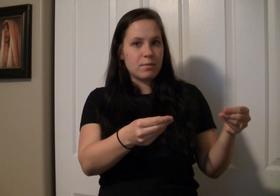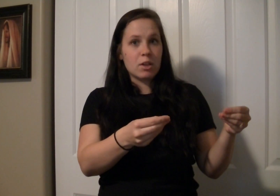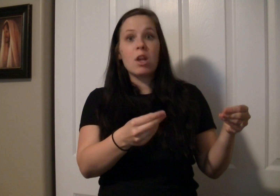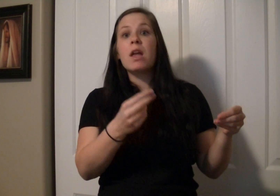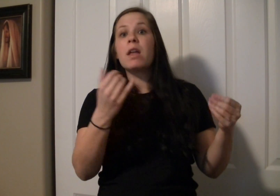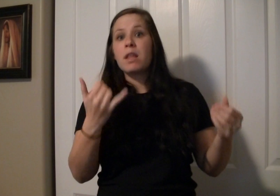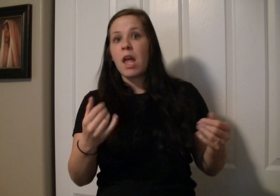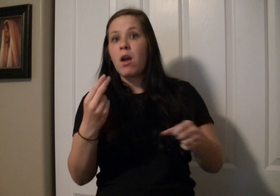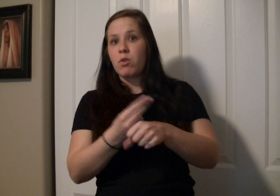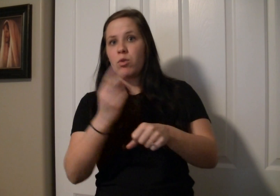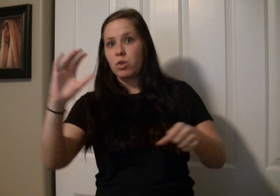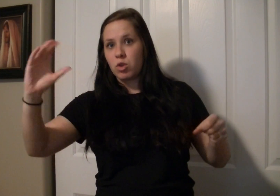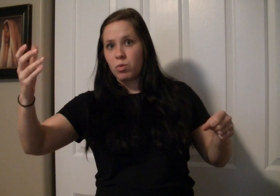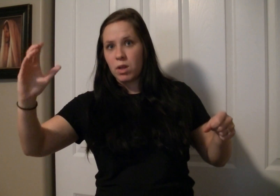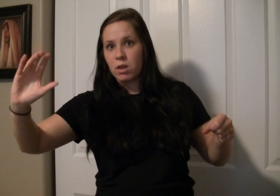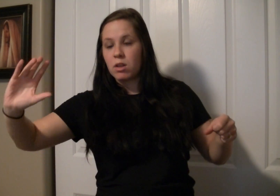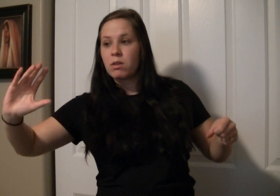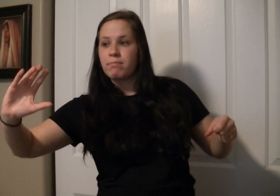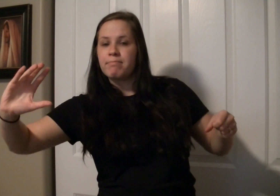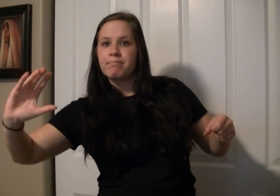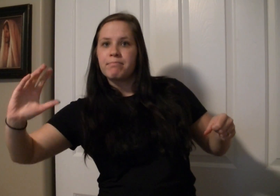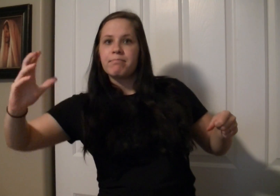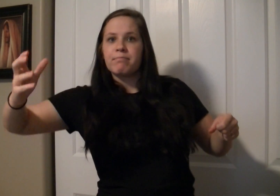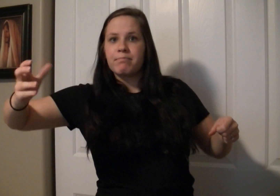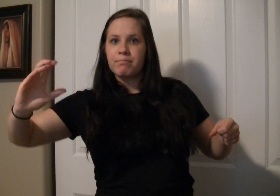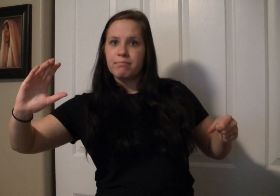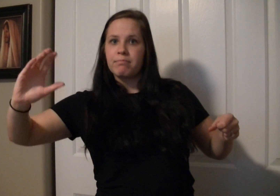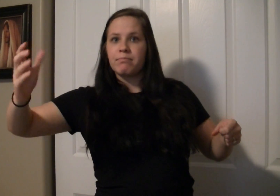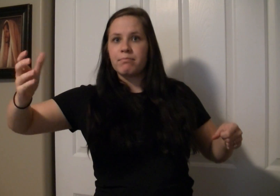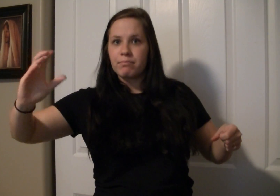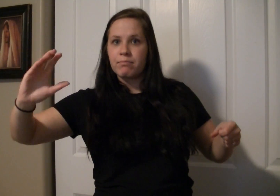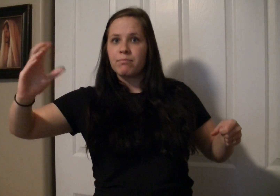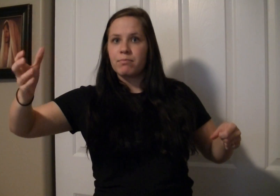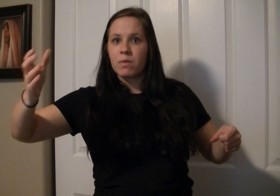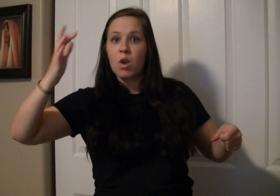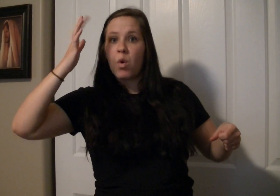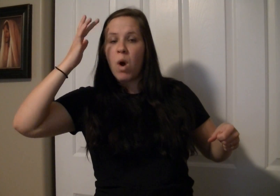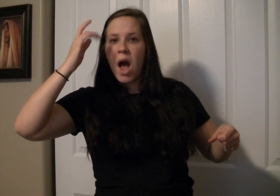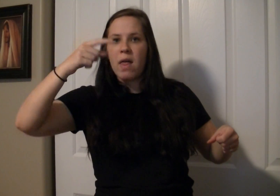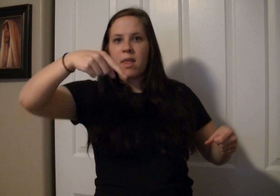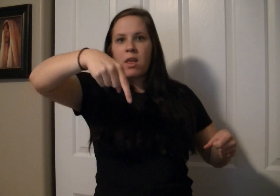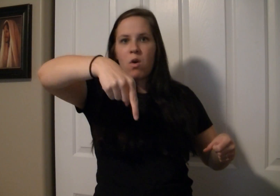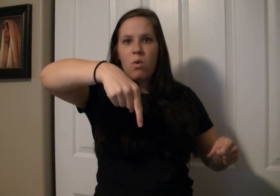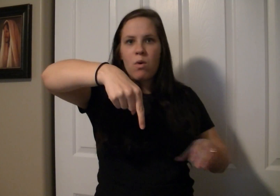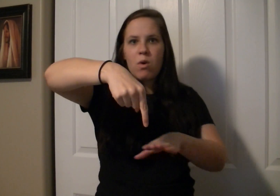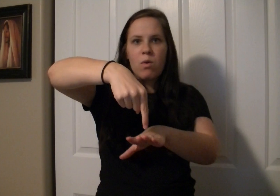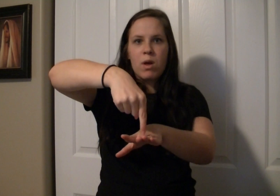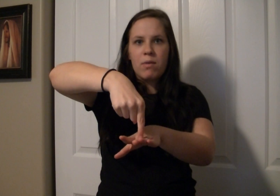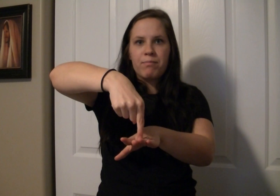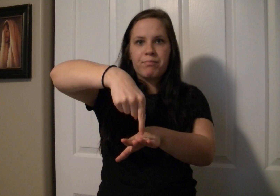your wheel and you turn it up so that the needle comes out of your material. You take your fabric